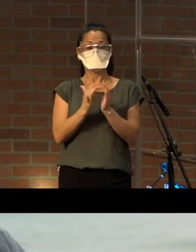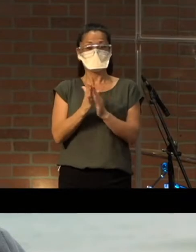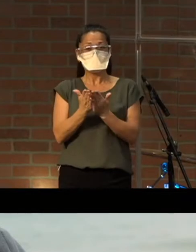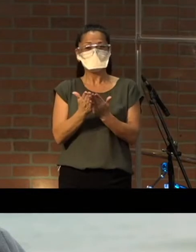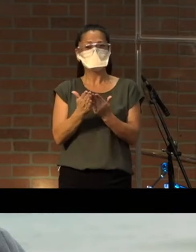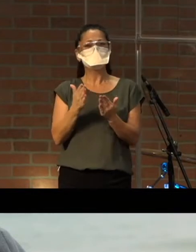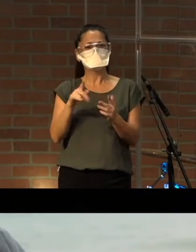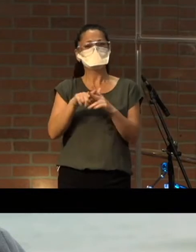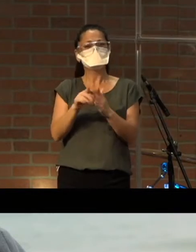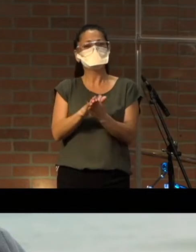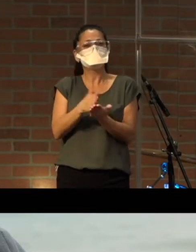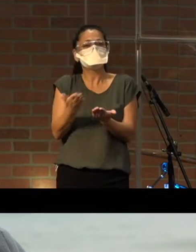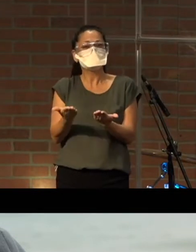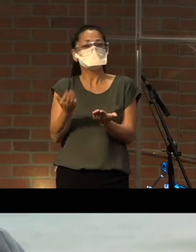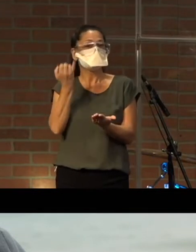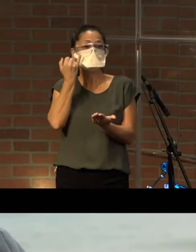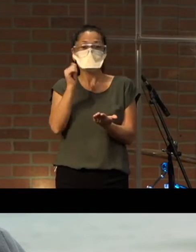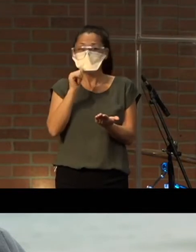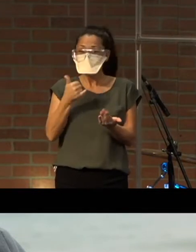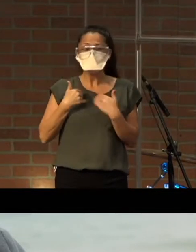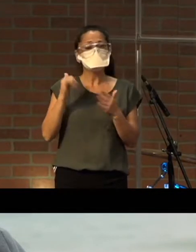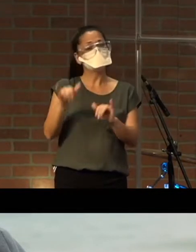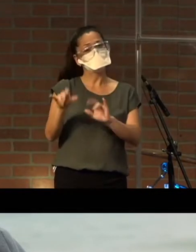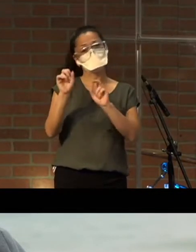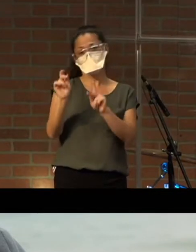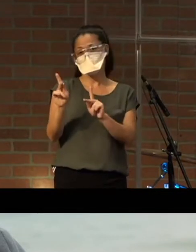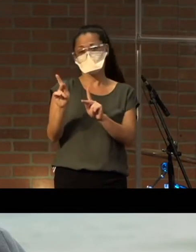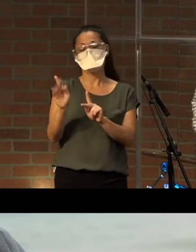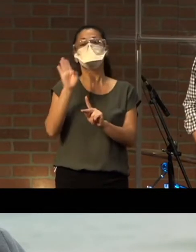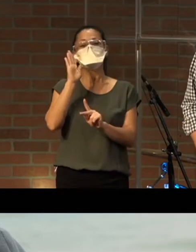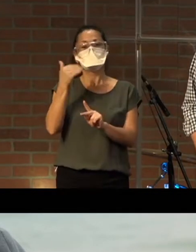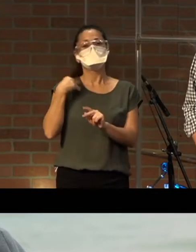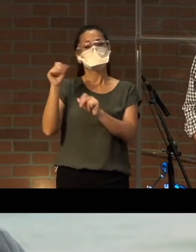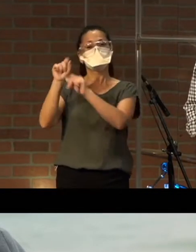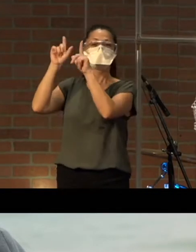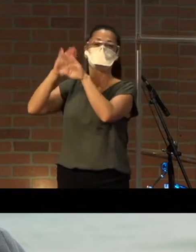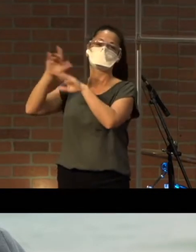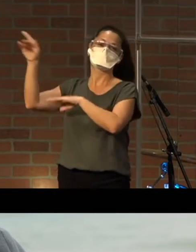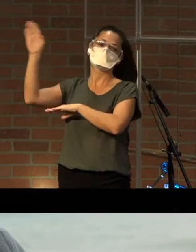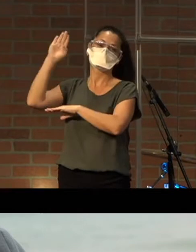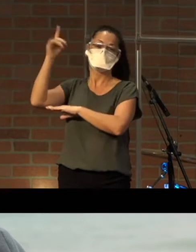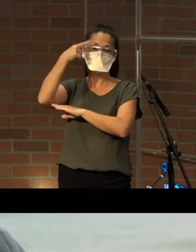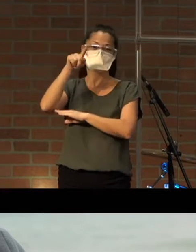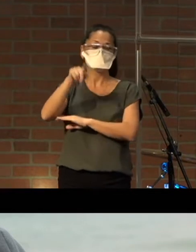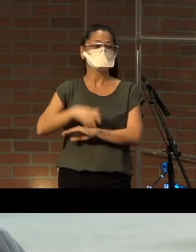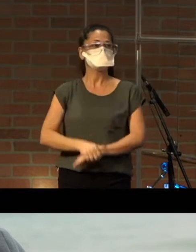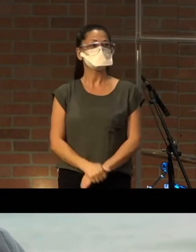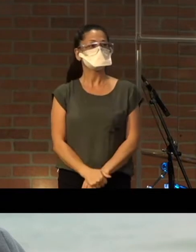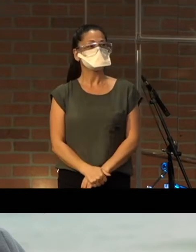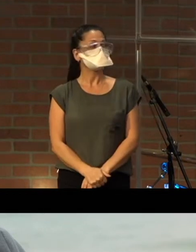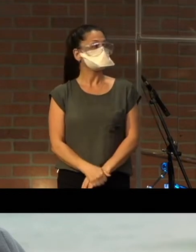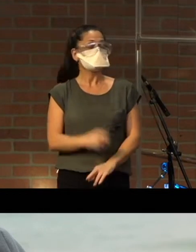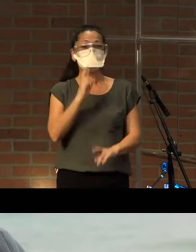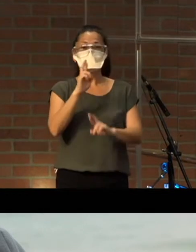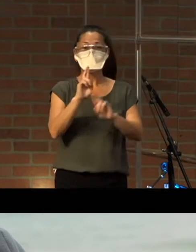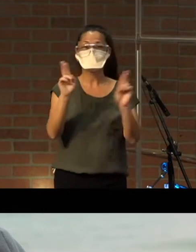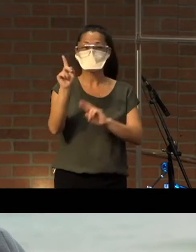start turning there. If you do not have a Bible, that's okay. We're going to have that up on the screen for you. Are you guys